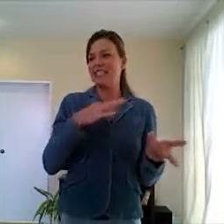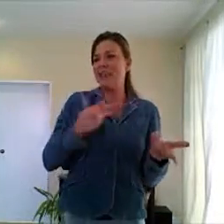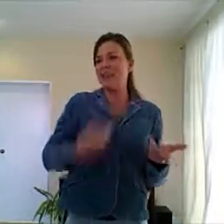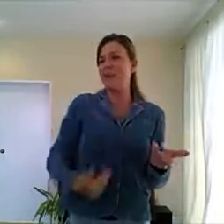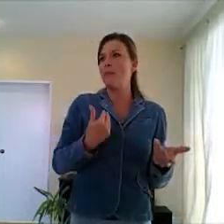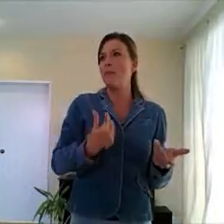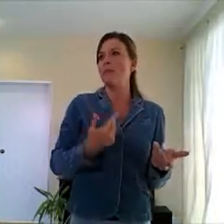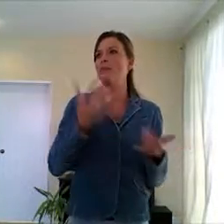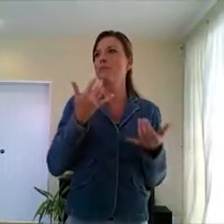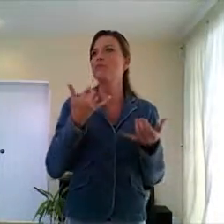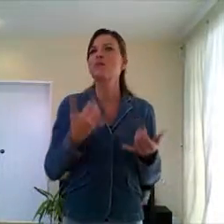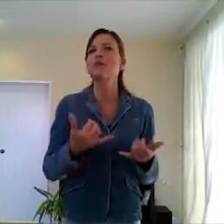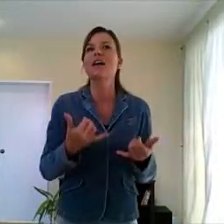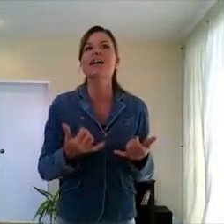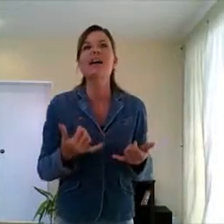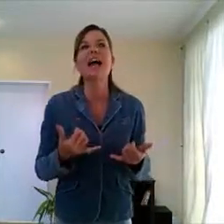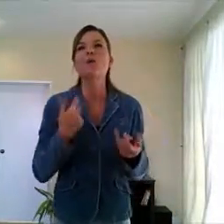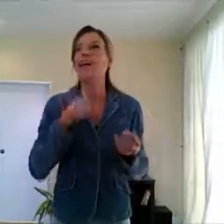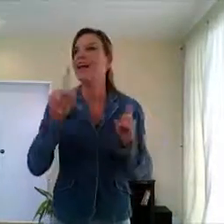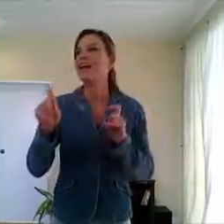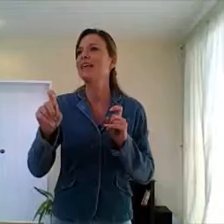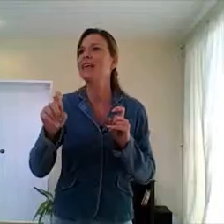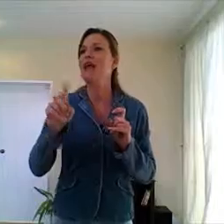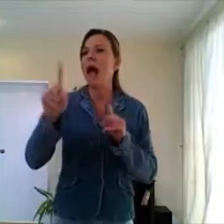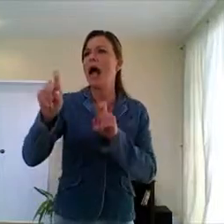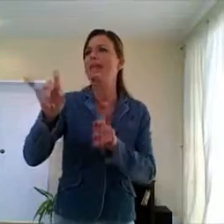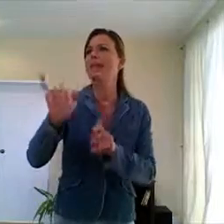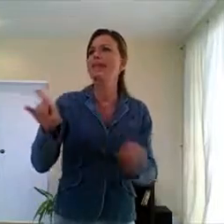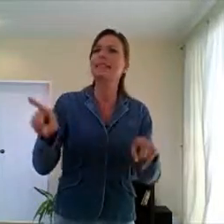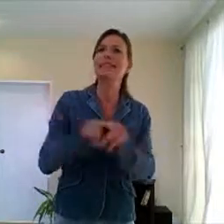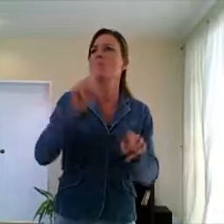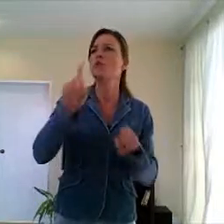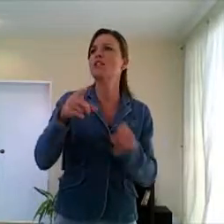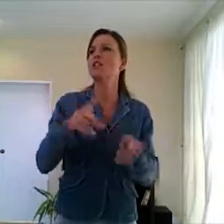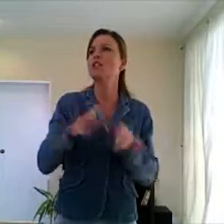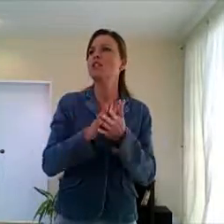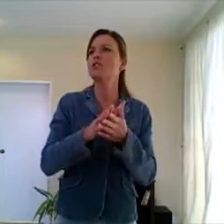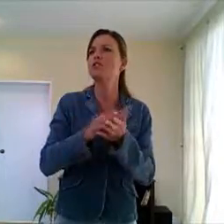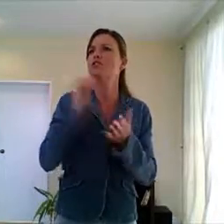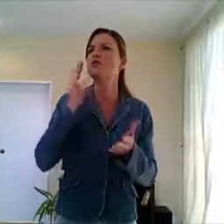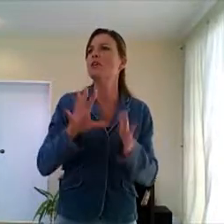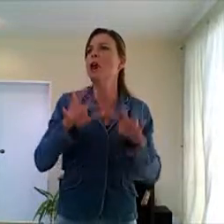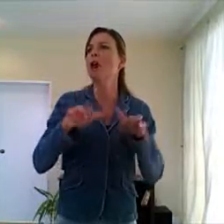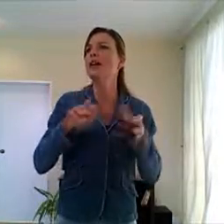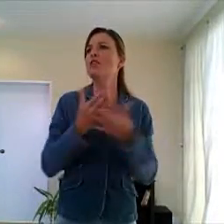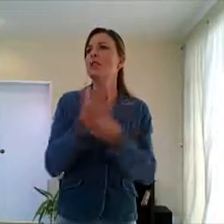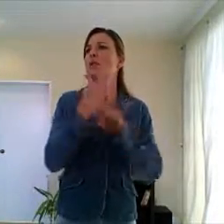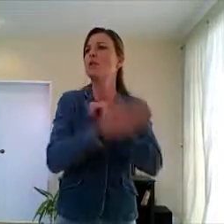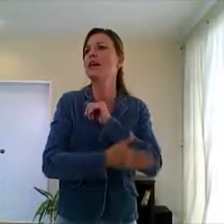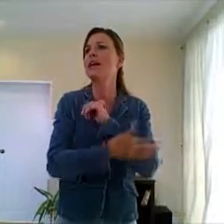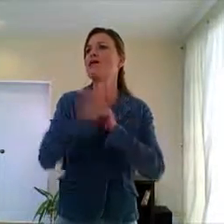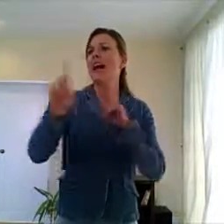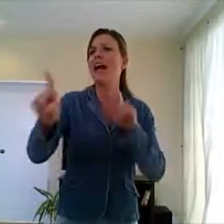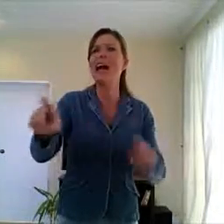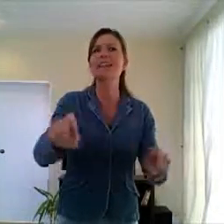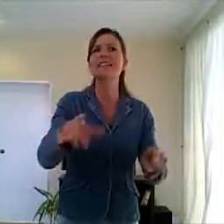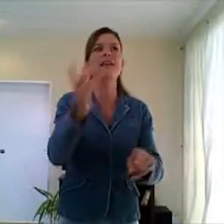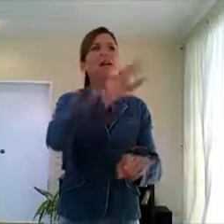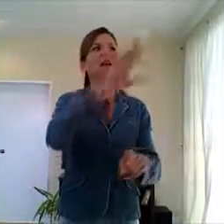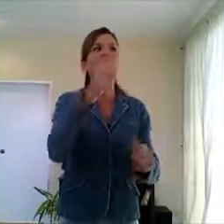now I've asked this question to student audiences all over the country, and it's consistent. The question, what did they do the day before the test? Review. I expected that.